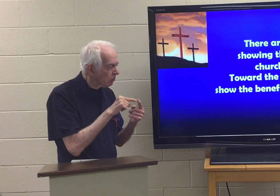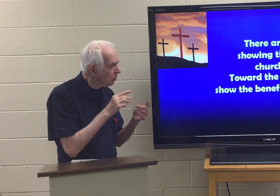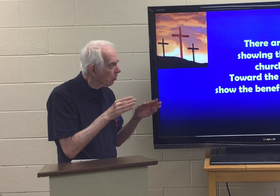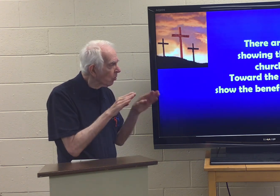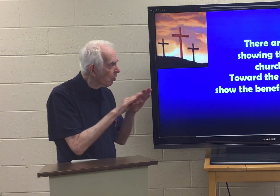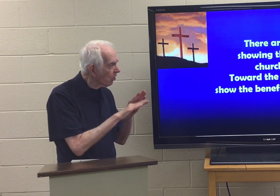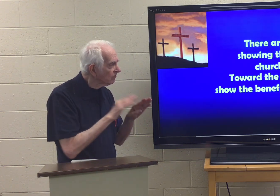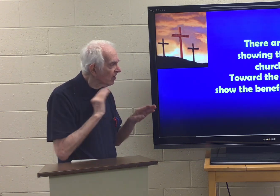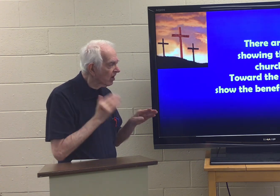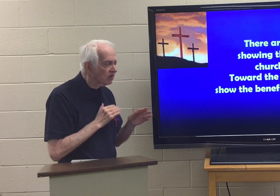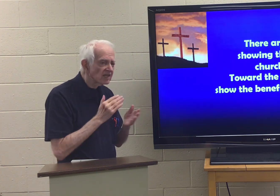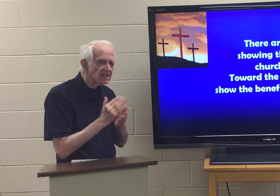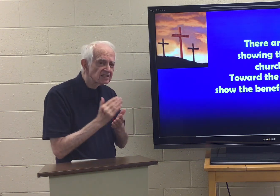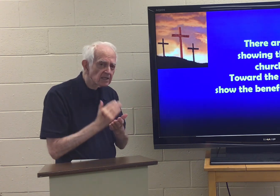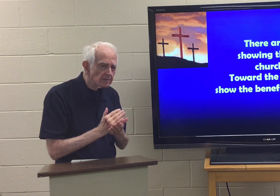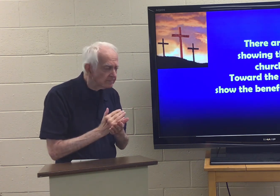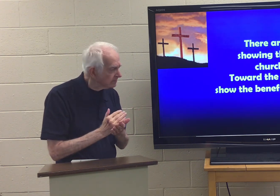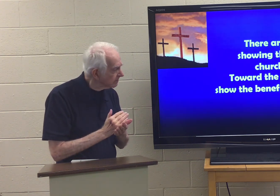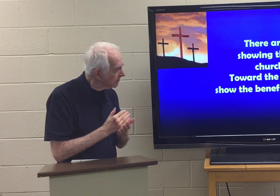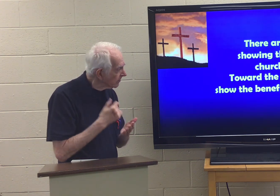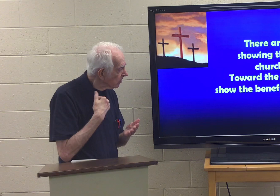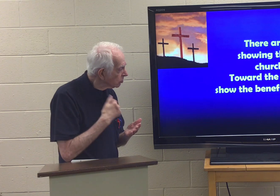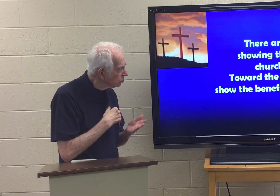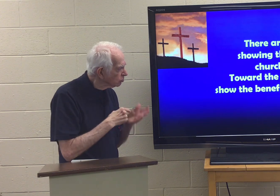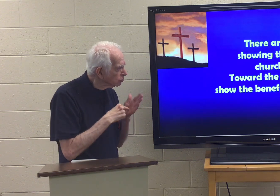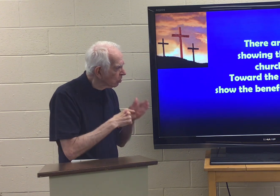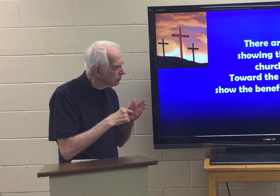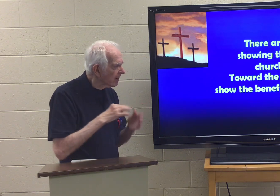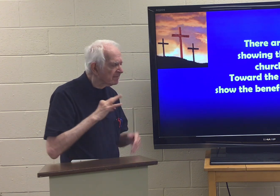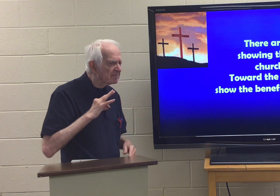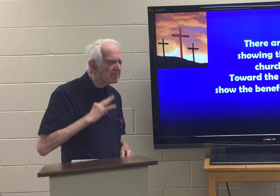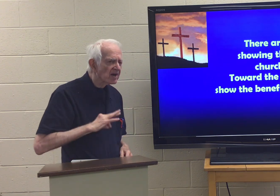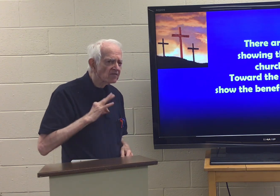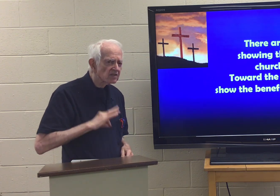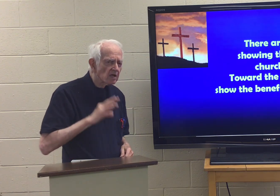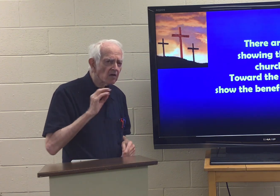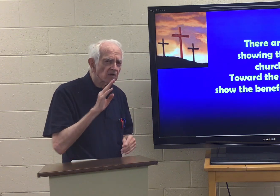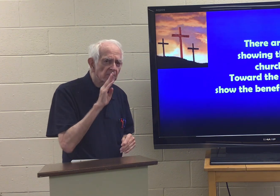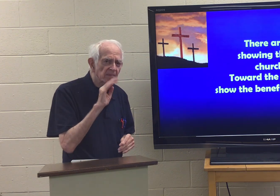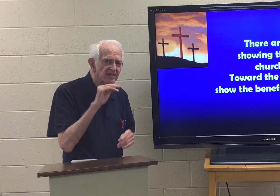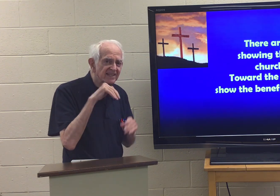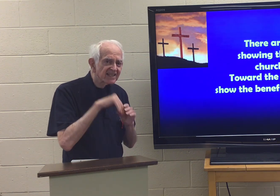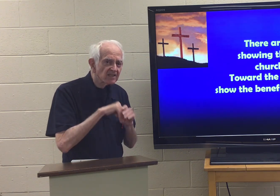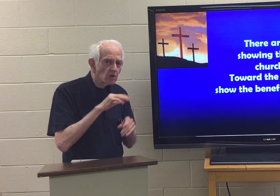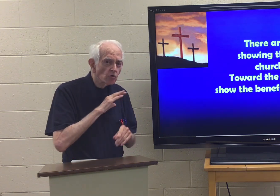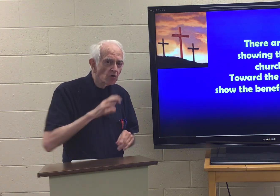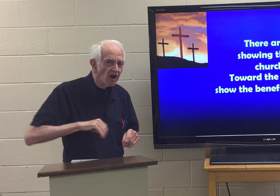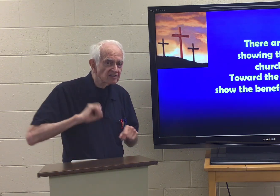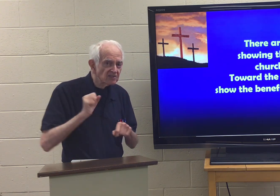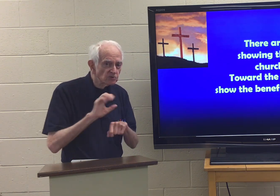Toward the close of our lesson, we show the benefits of being in Christ's